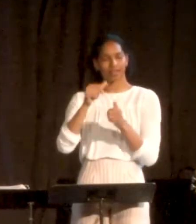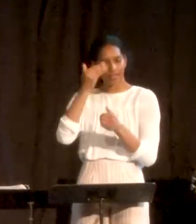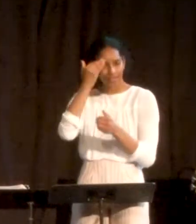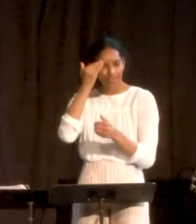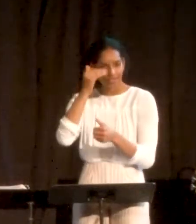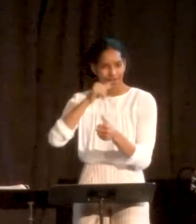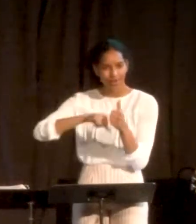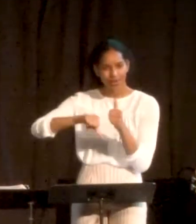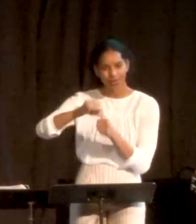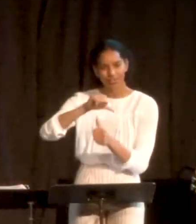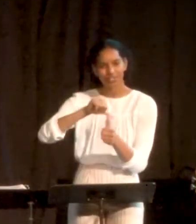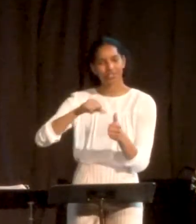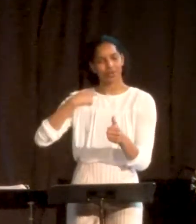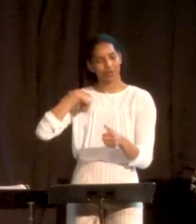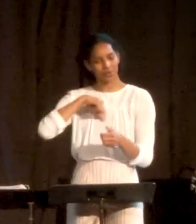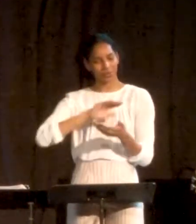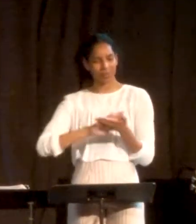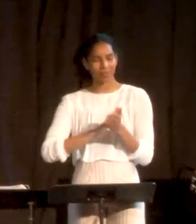confidants.